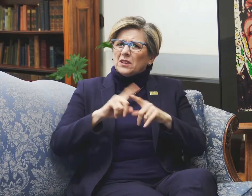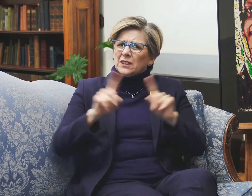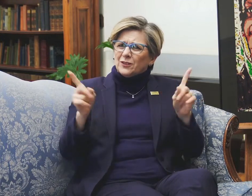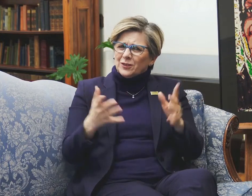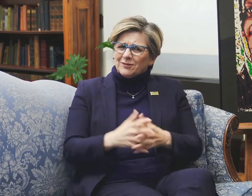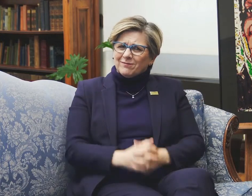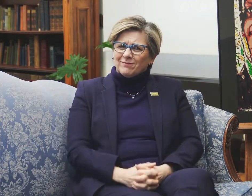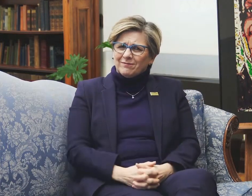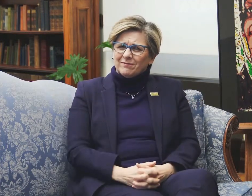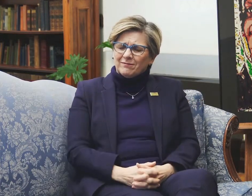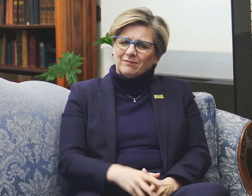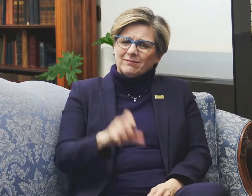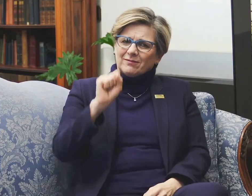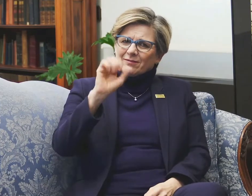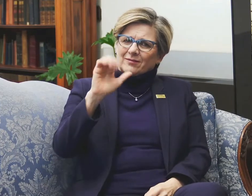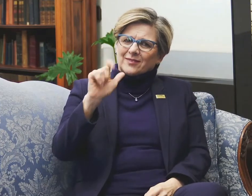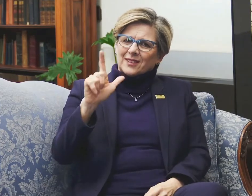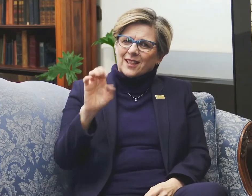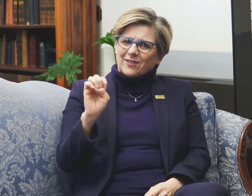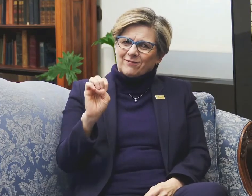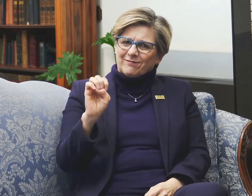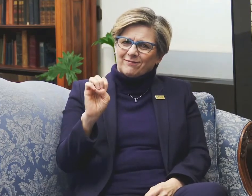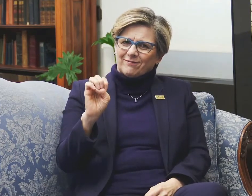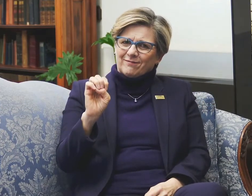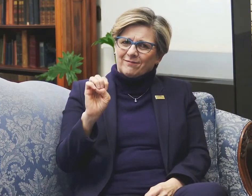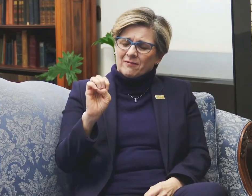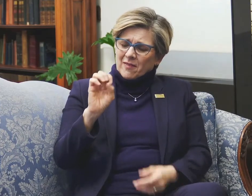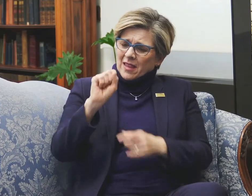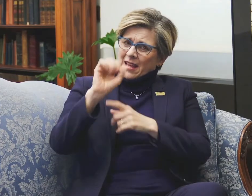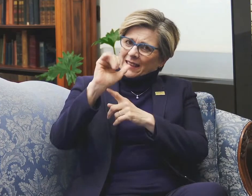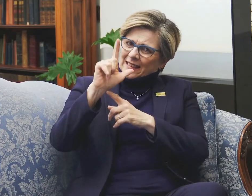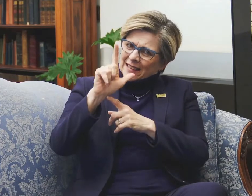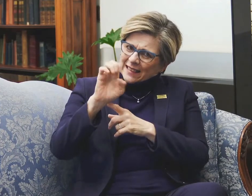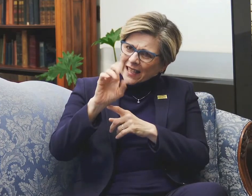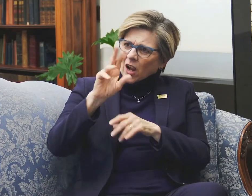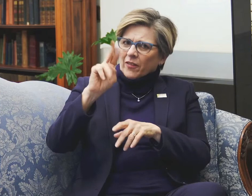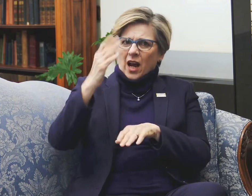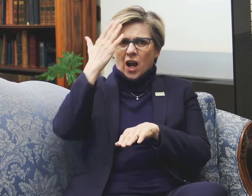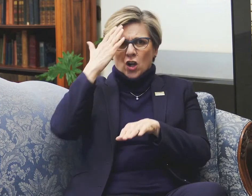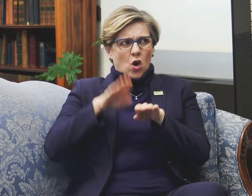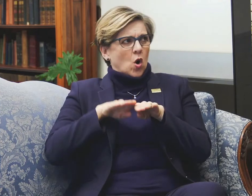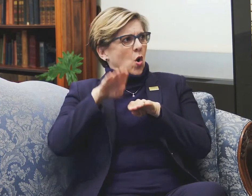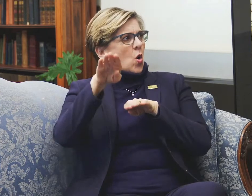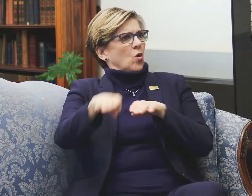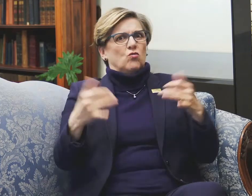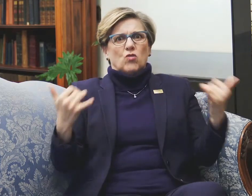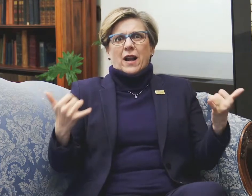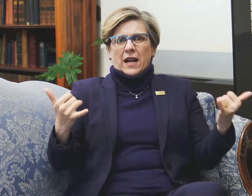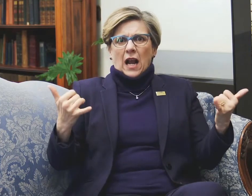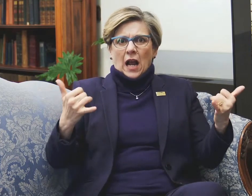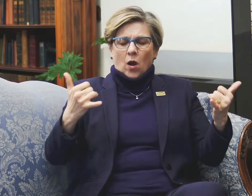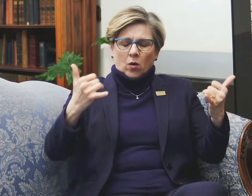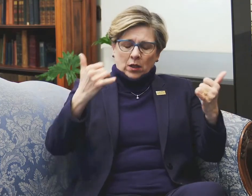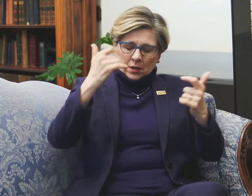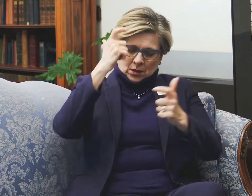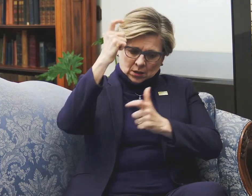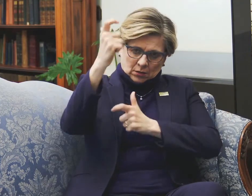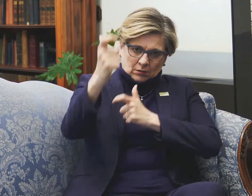circumstance we face now different is the scale of what we're dealing with. The sheer scale of the unknown now that we are forced to face is